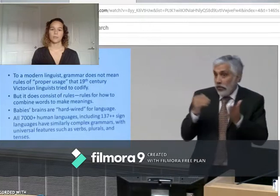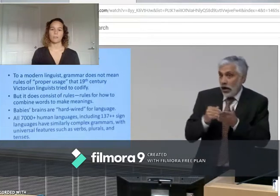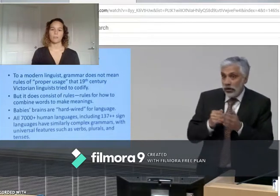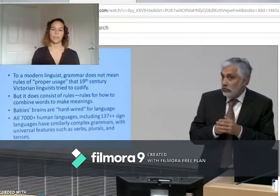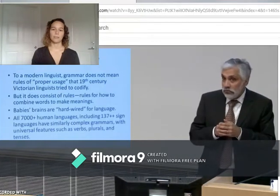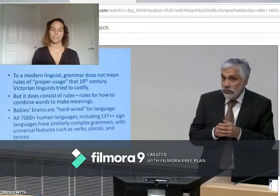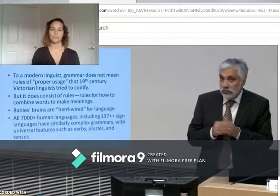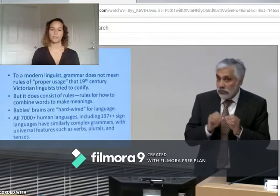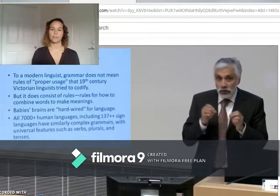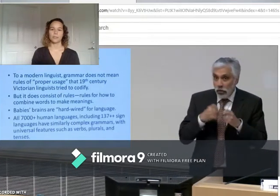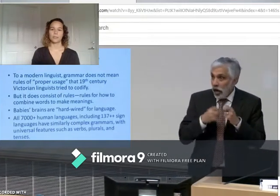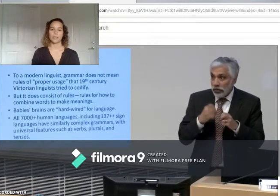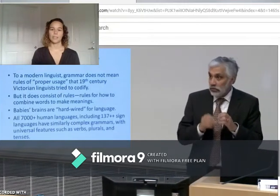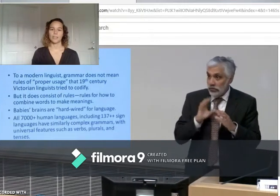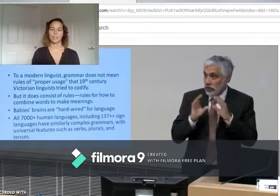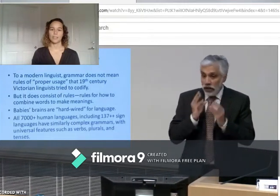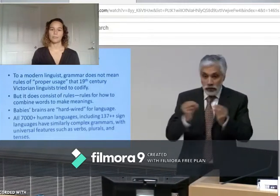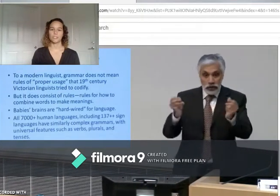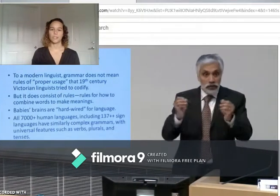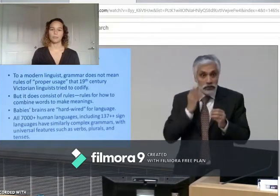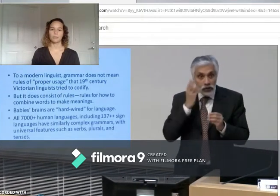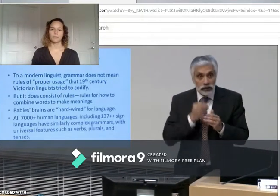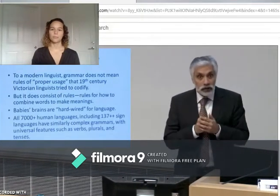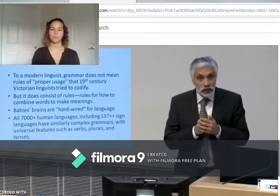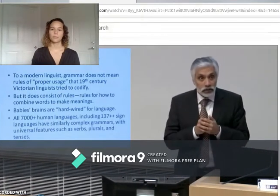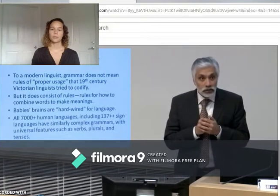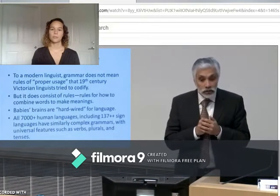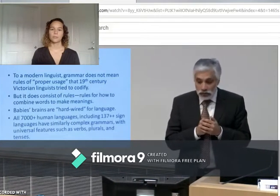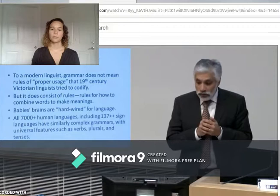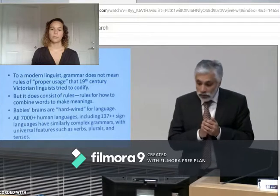Sometimes there are problems in language that are related to other things, but in general,